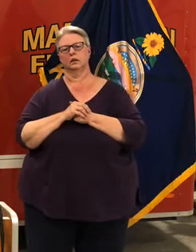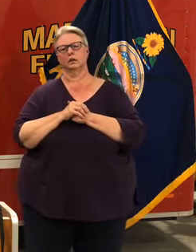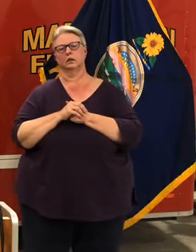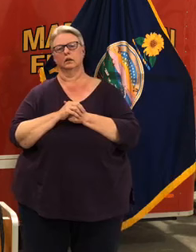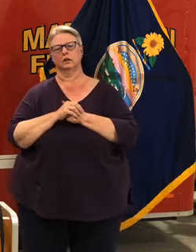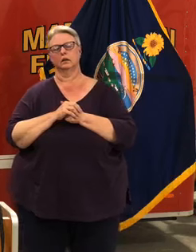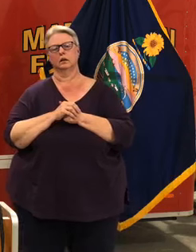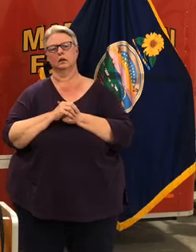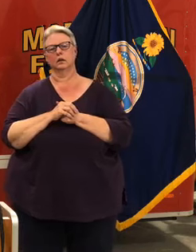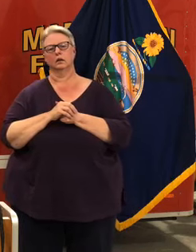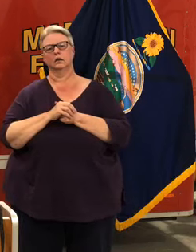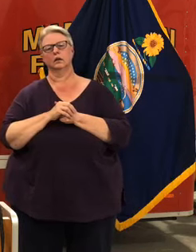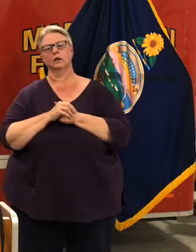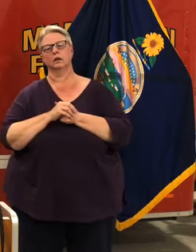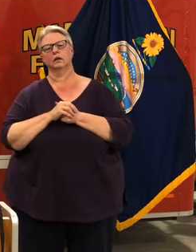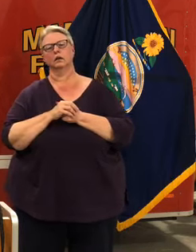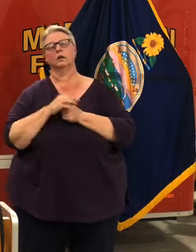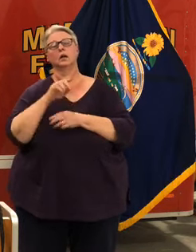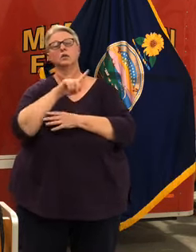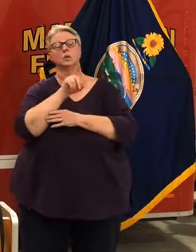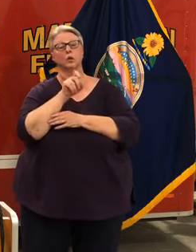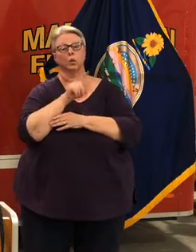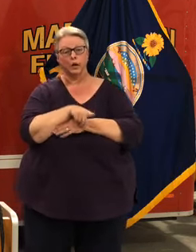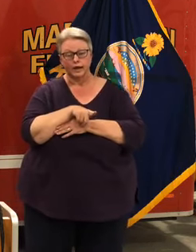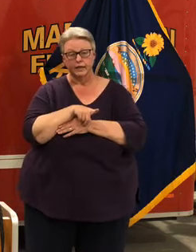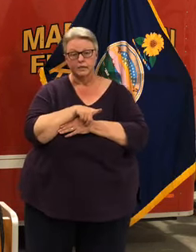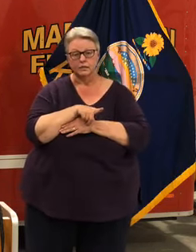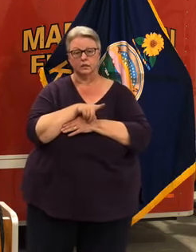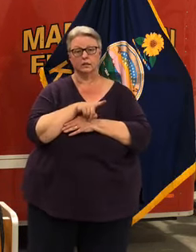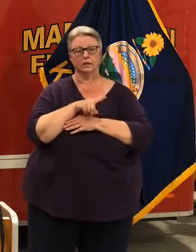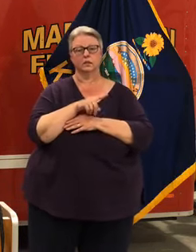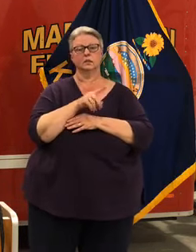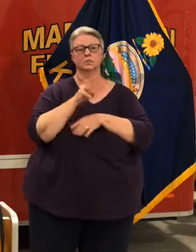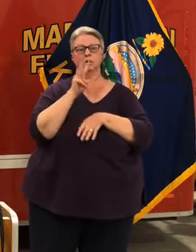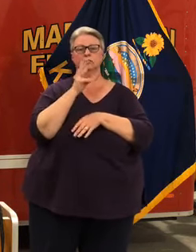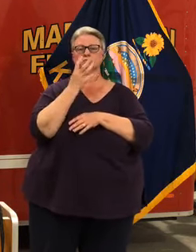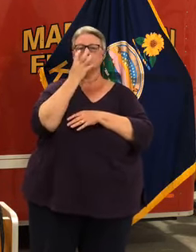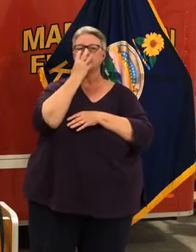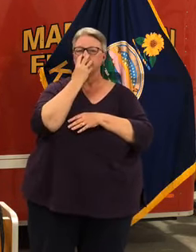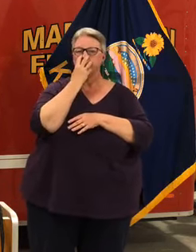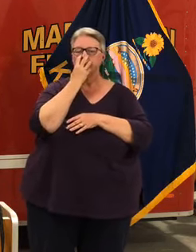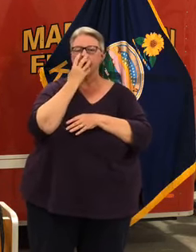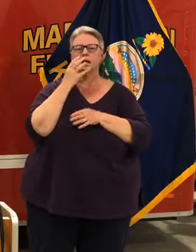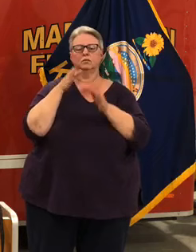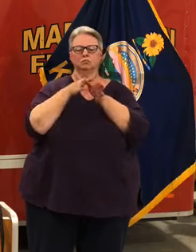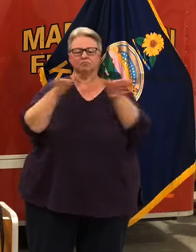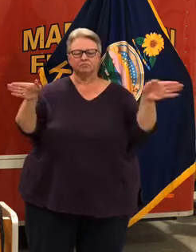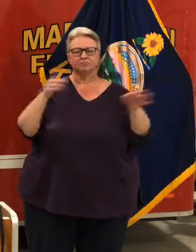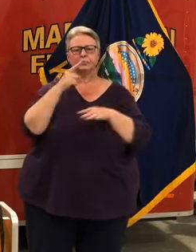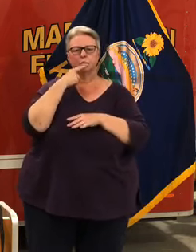of masks? The question is about the wearing of masks for the general public. I